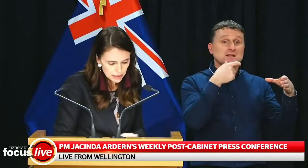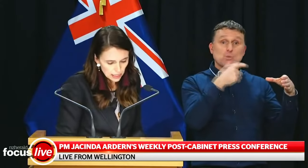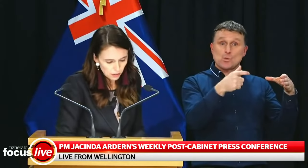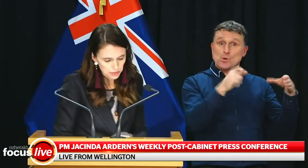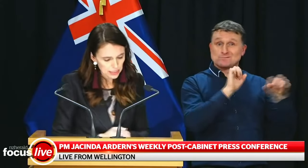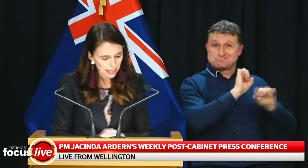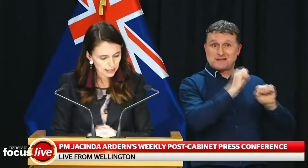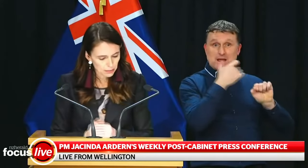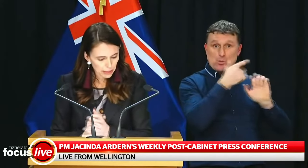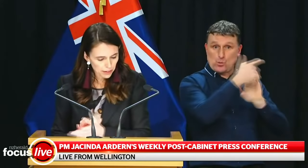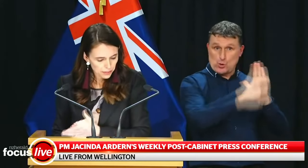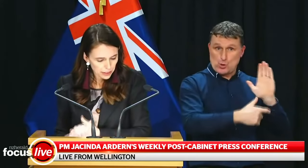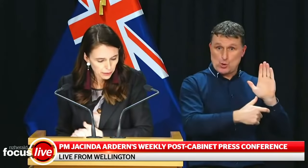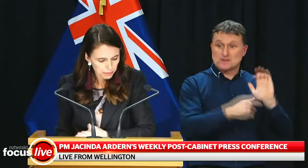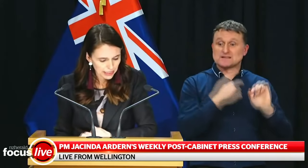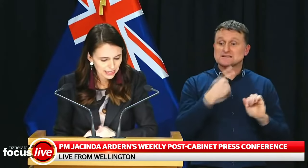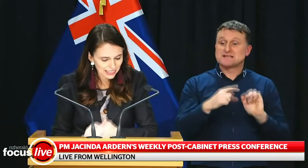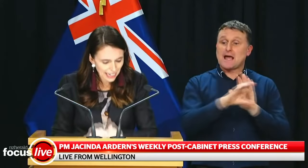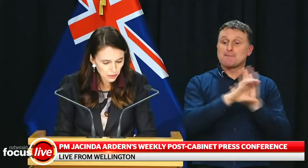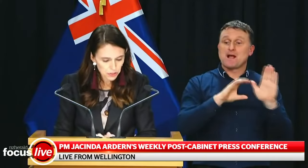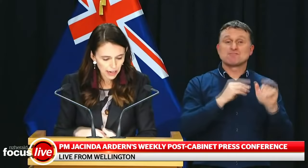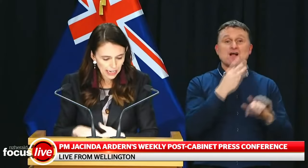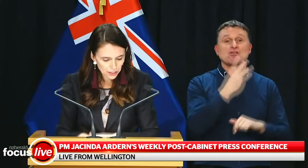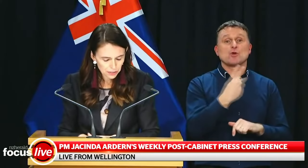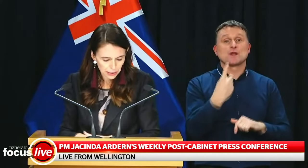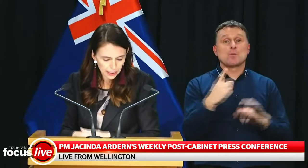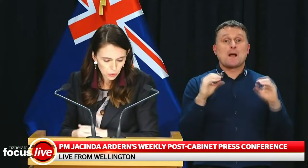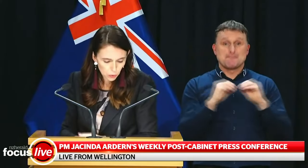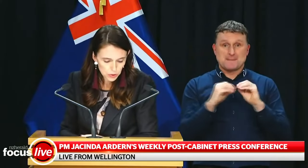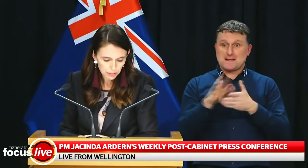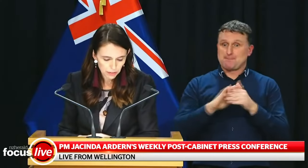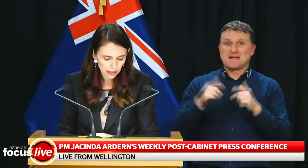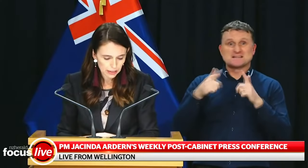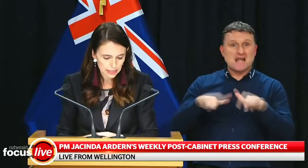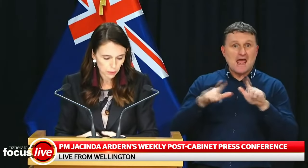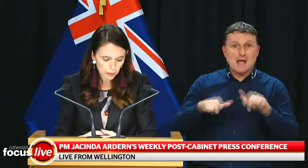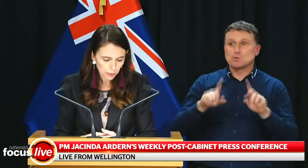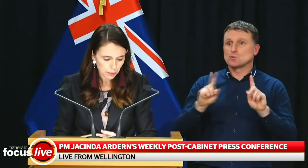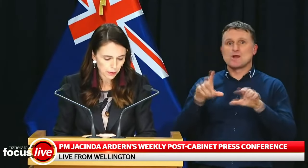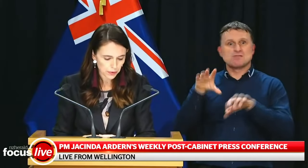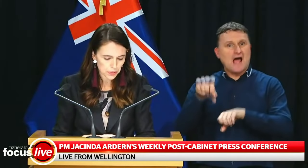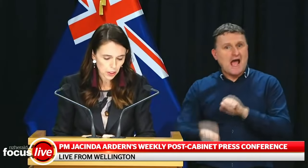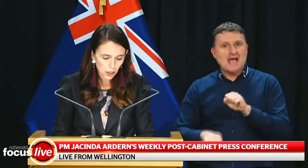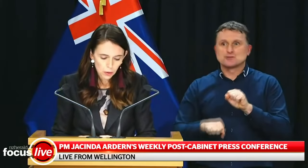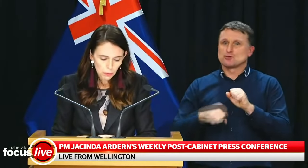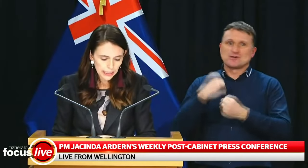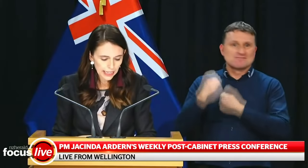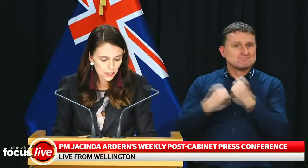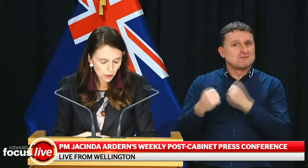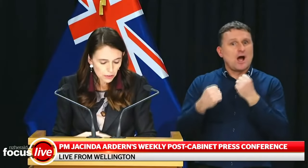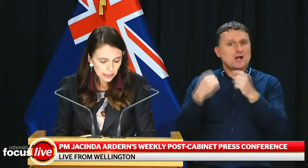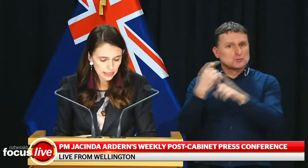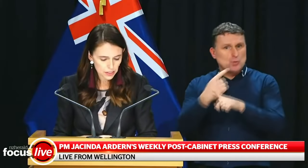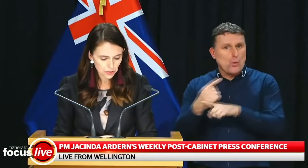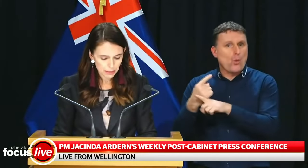they themselves say in para 31B, the language of hatred and calls for violence that we propose would catch only